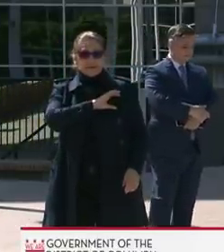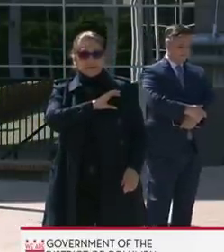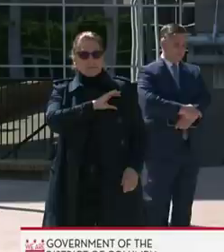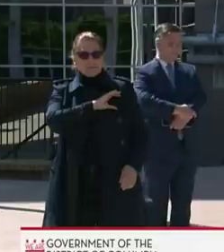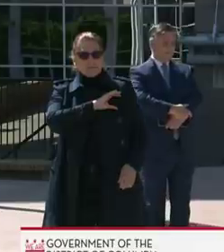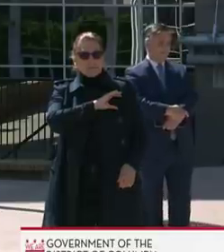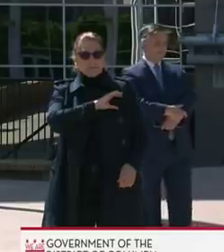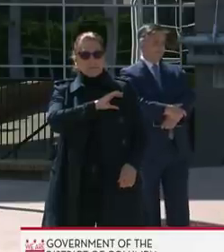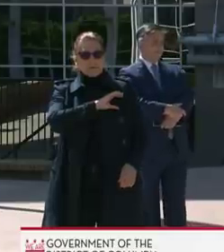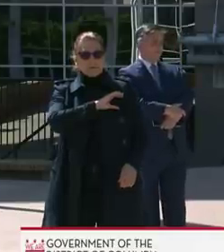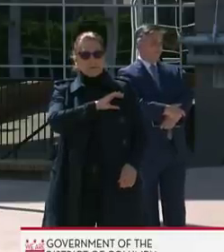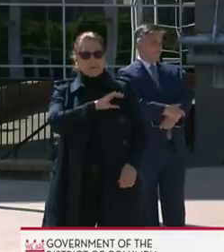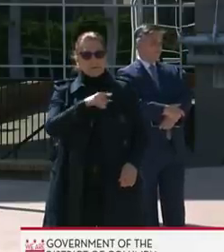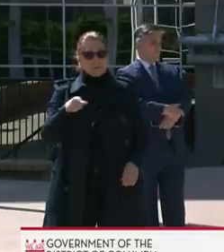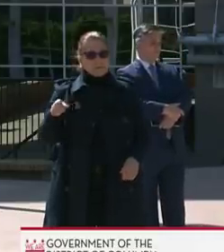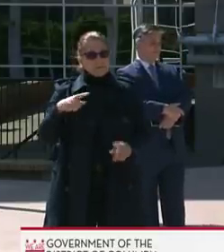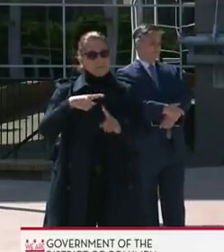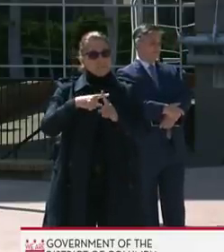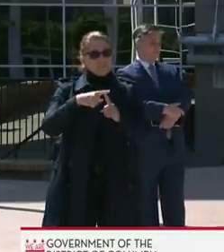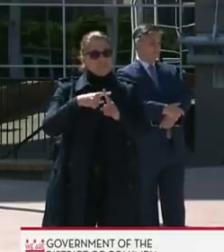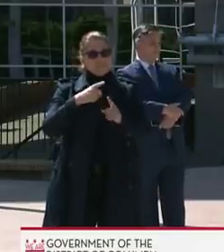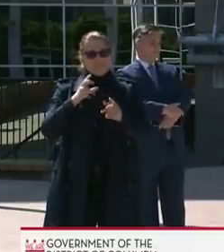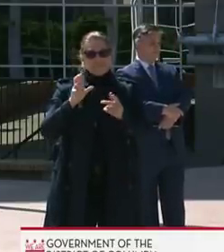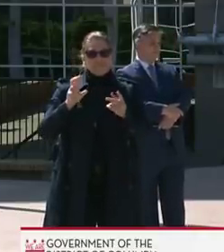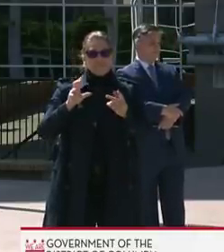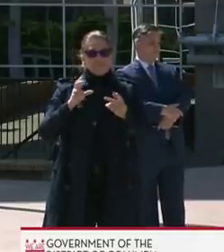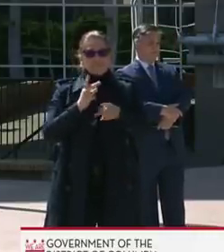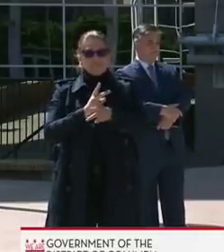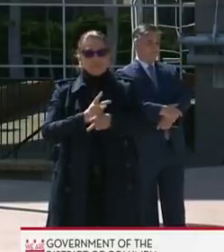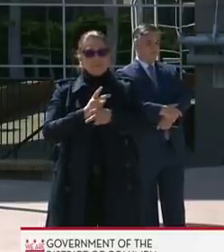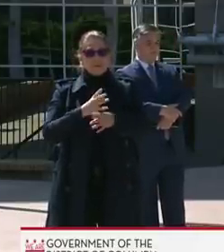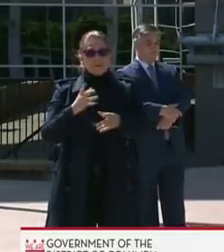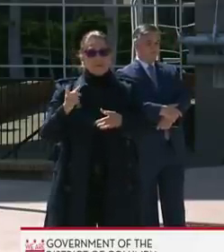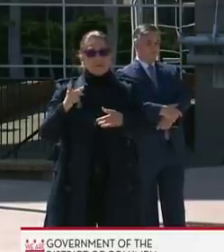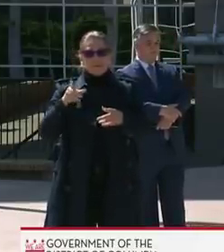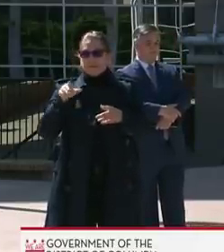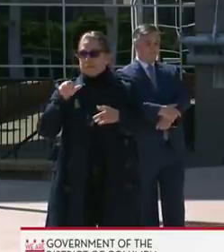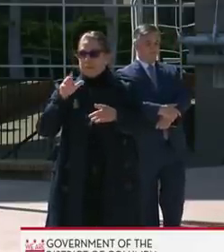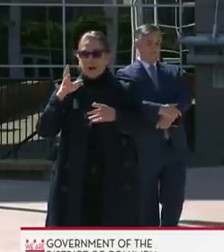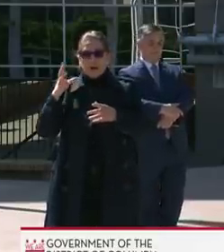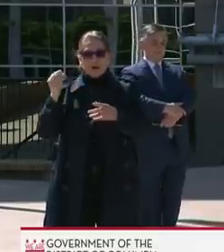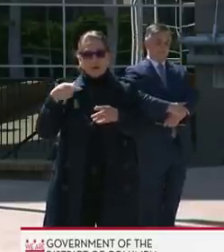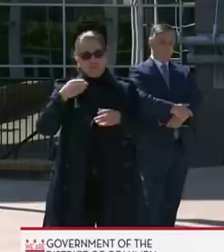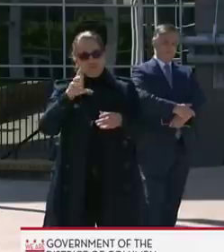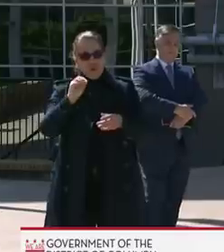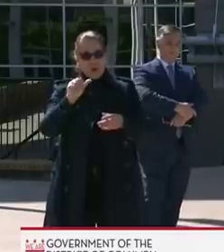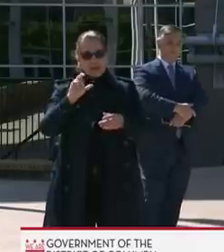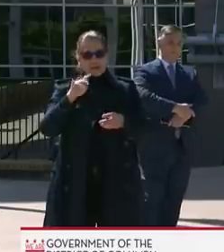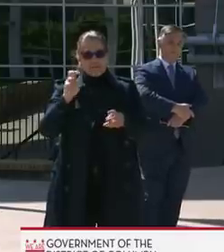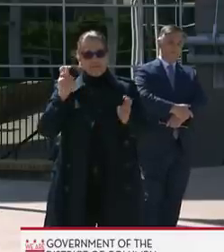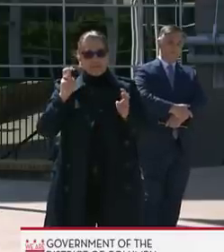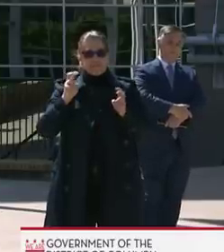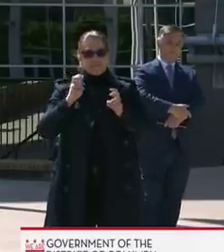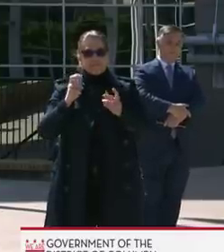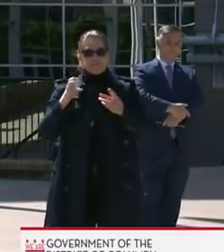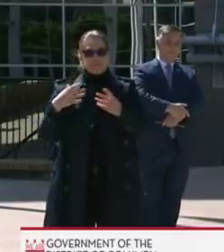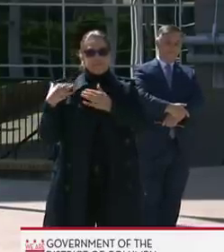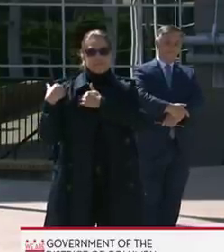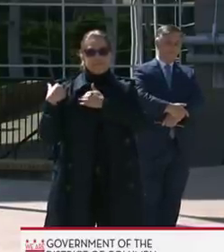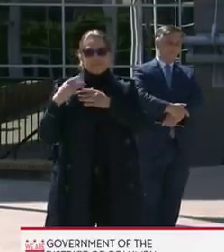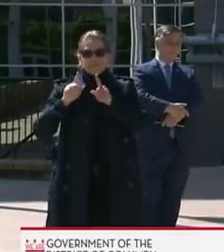in trying to get people to separate out on the streets? Let me just say this. It's everybody's